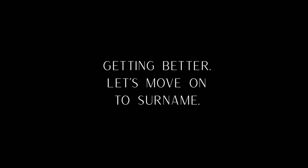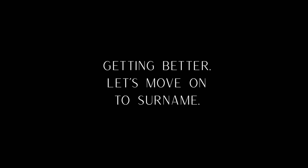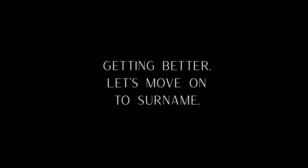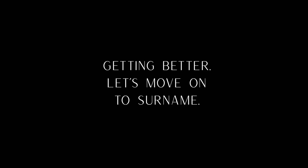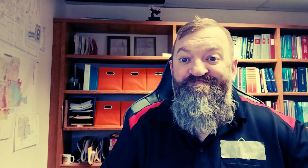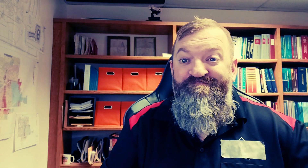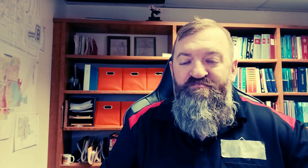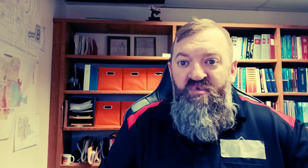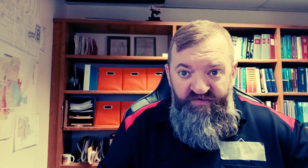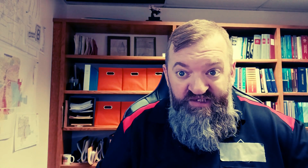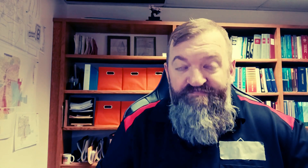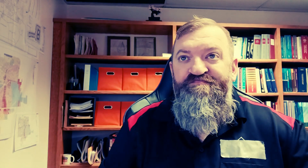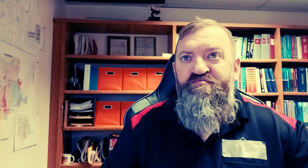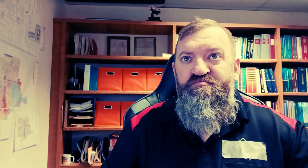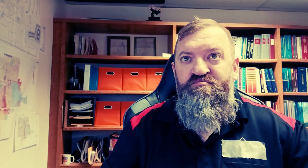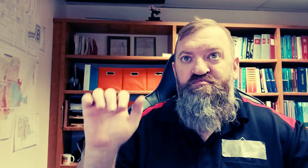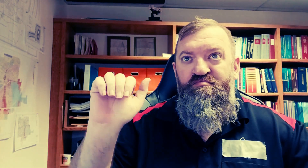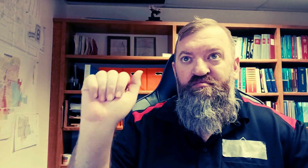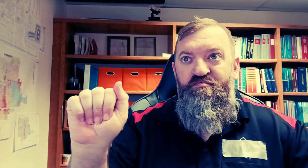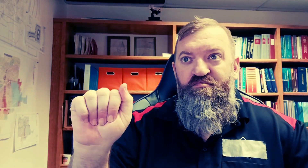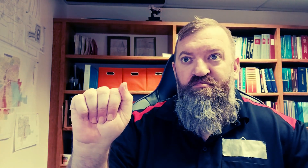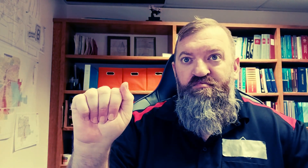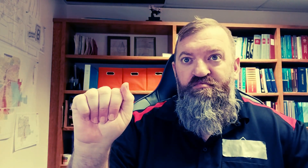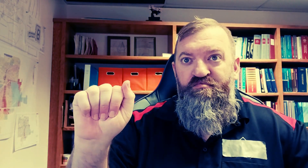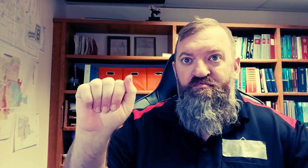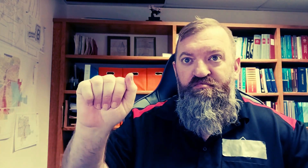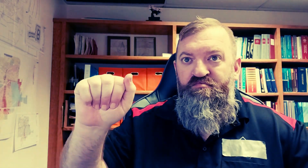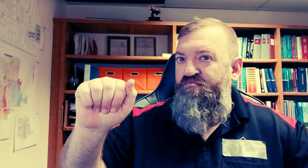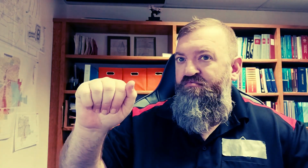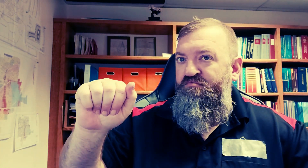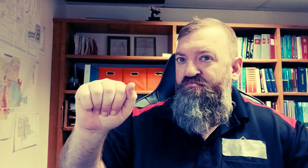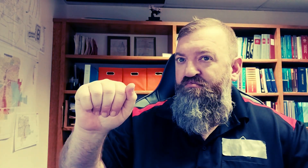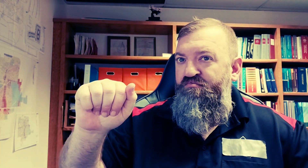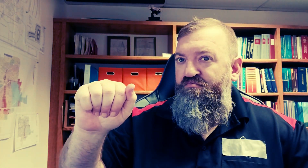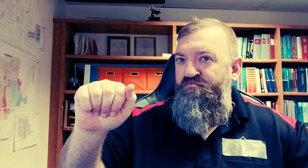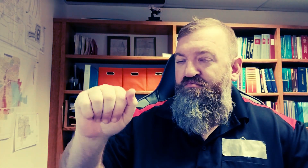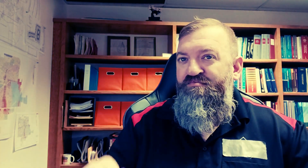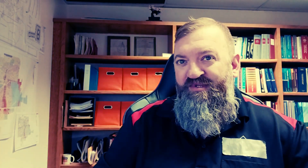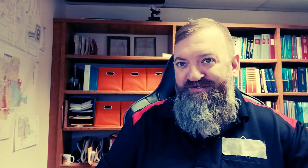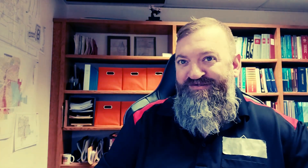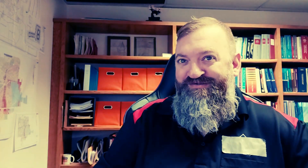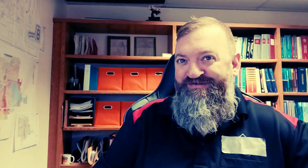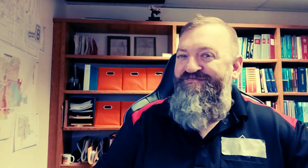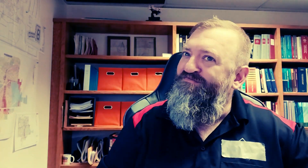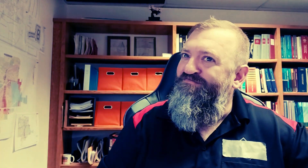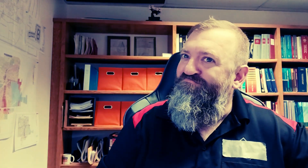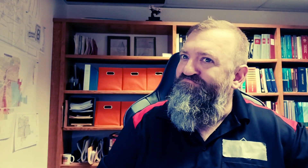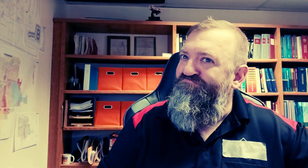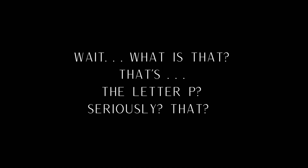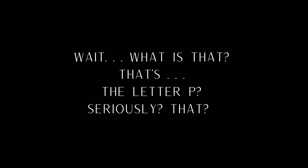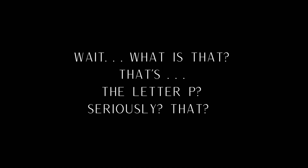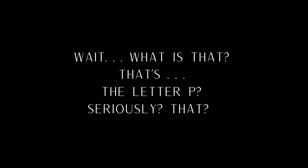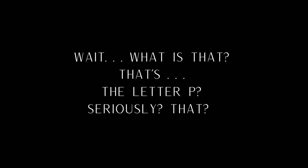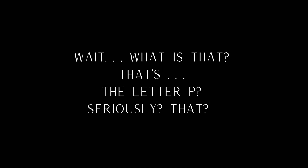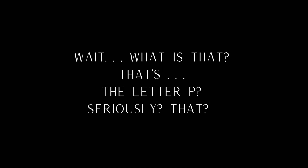expressing things. So when something is awkward and difficult and somewhat painful,